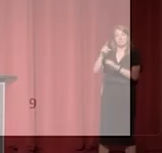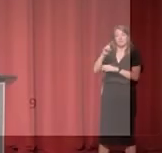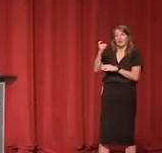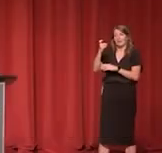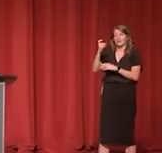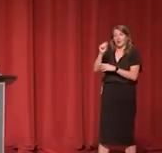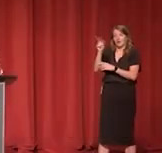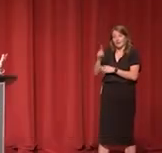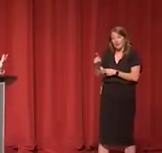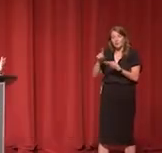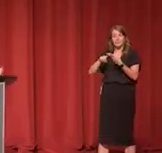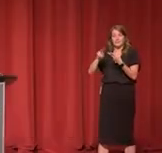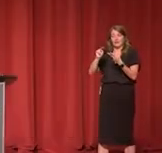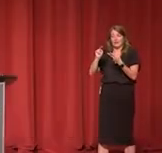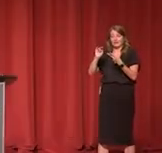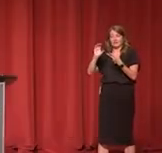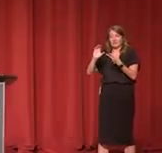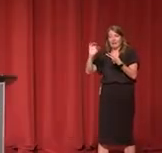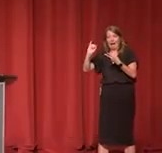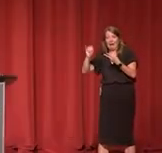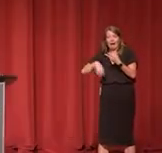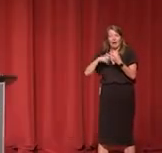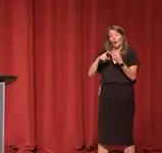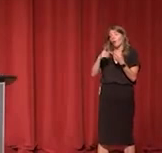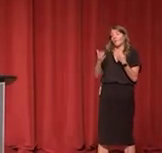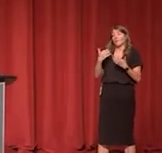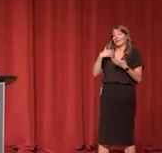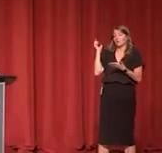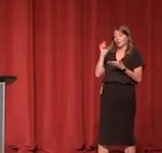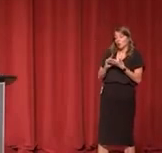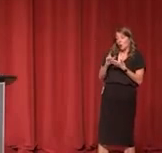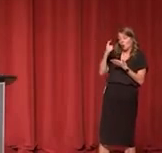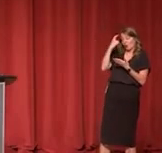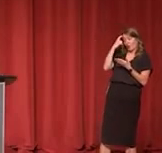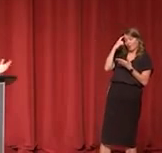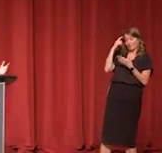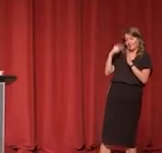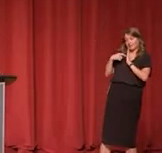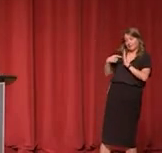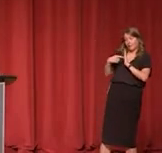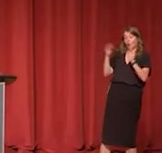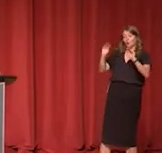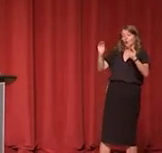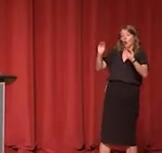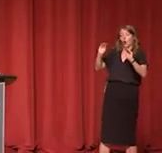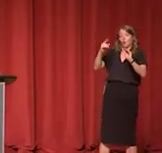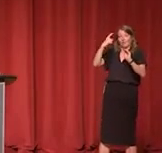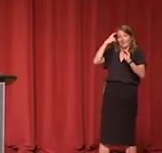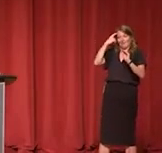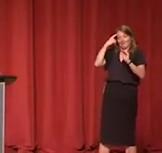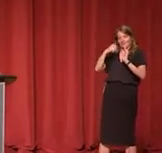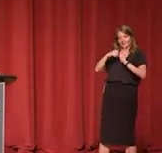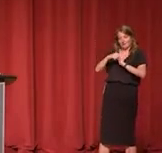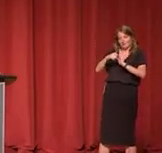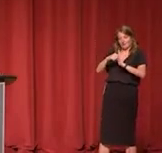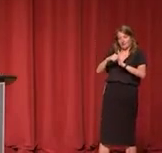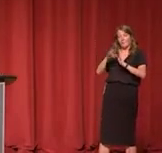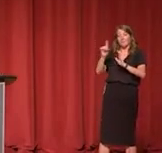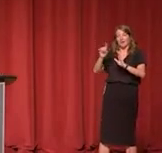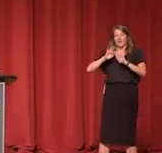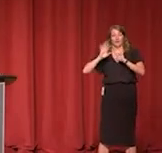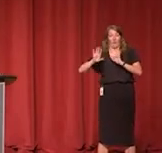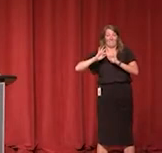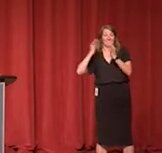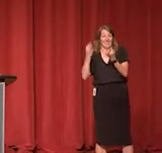MCI, or has no cognitive symptom but has a family history of Alzheimer's disease, please contact us because we are always looking for